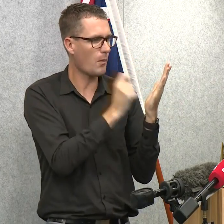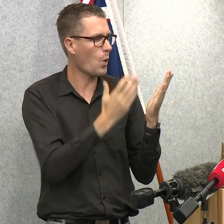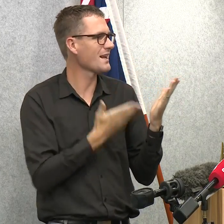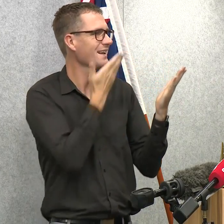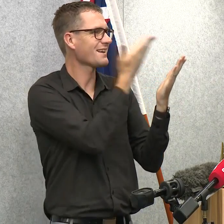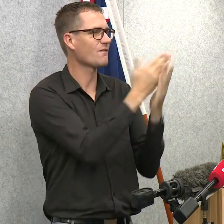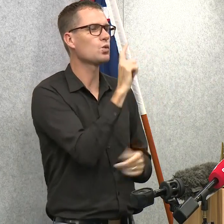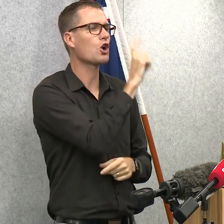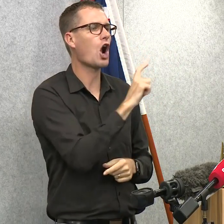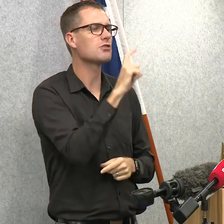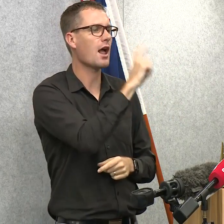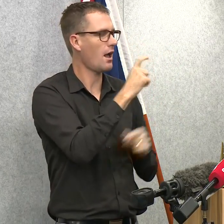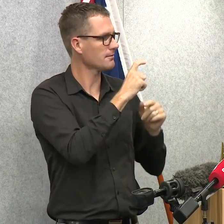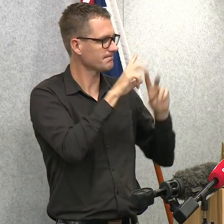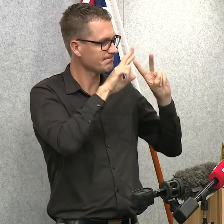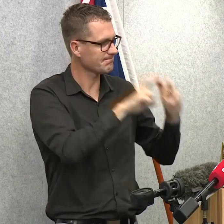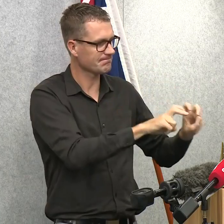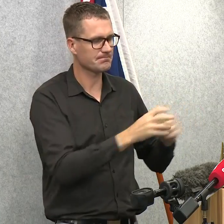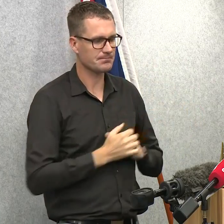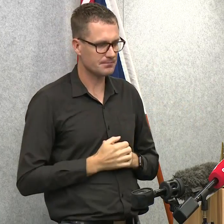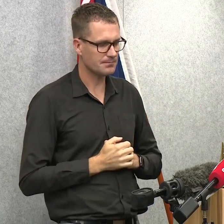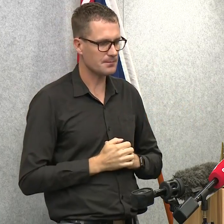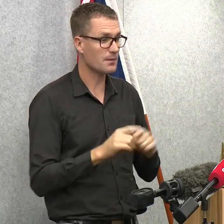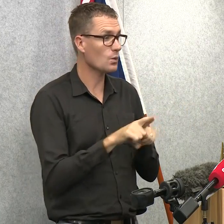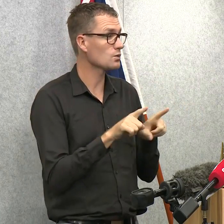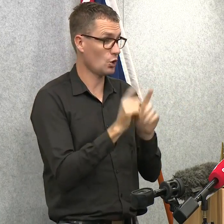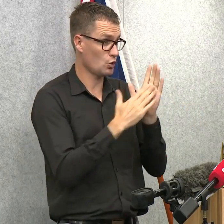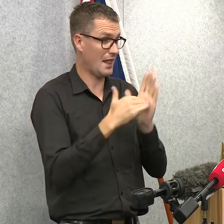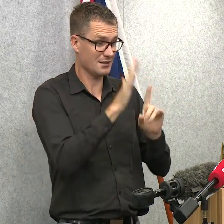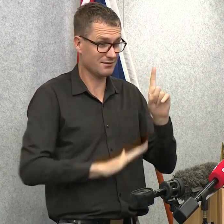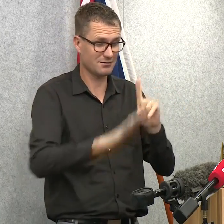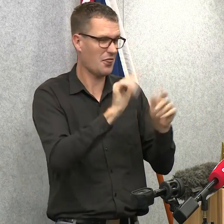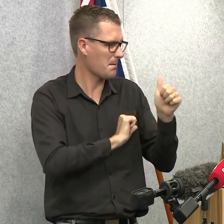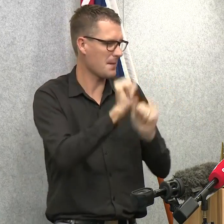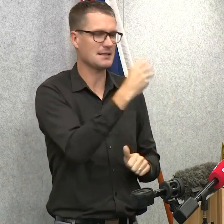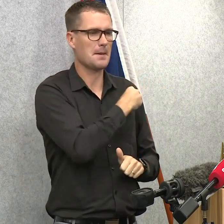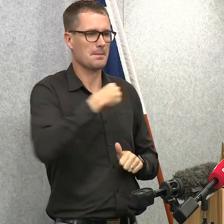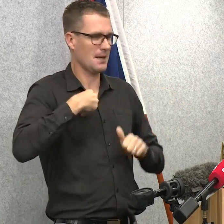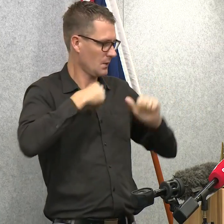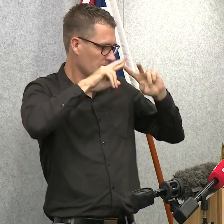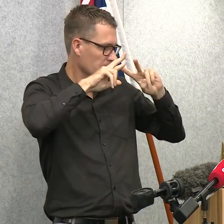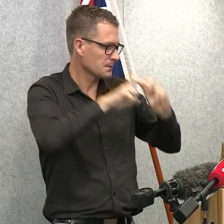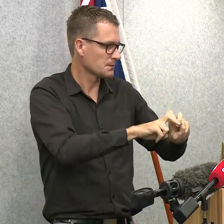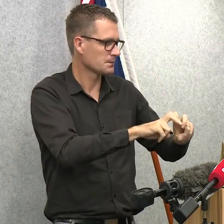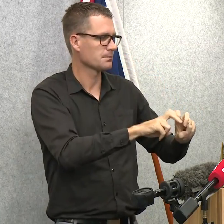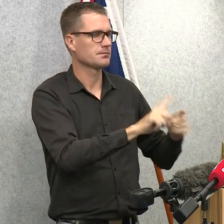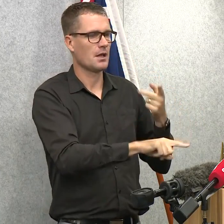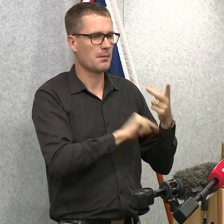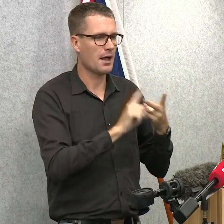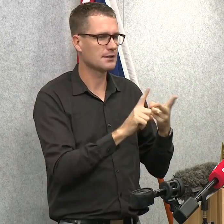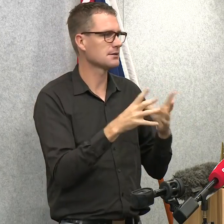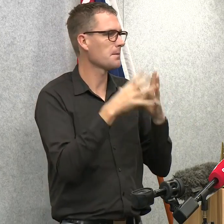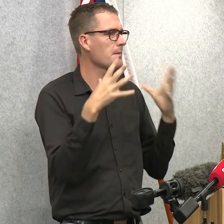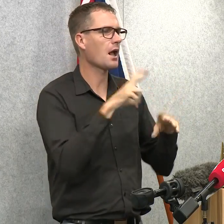We have the country's best pathologists. We have a large police team. We have a